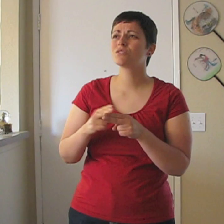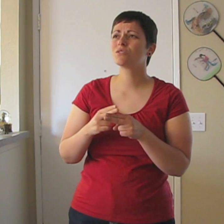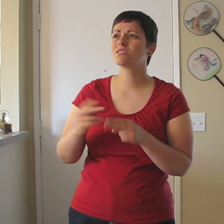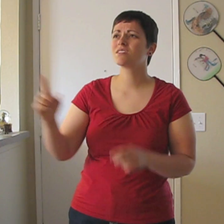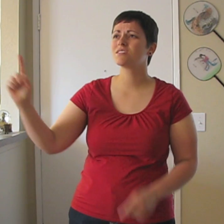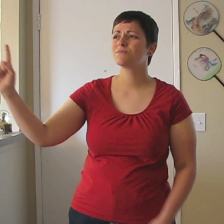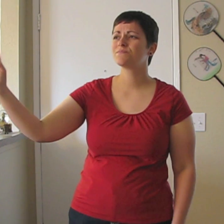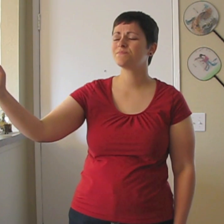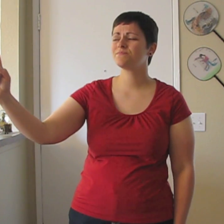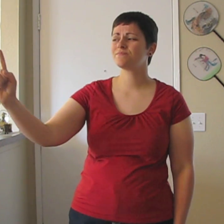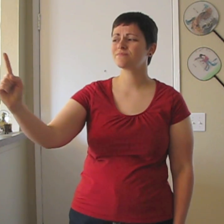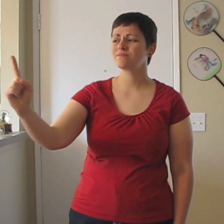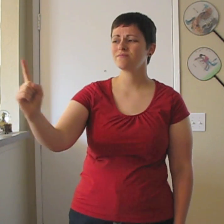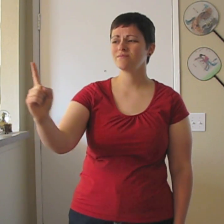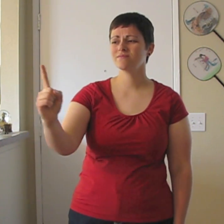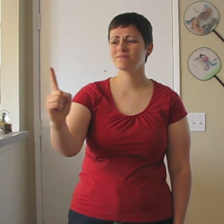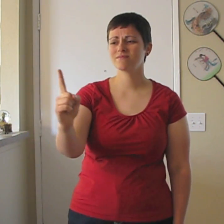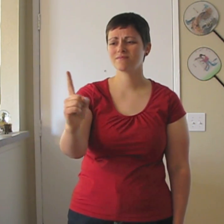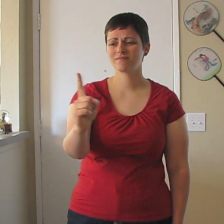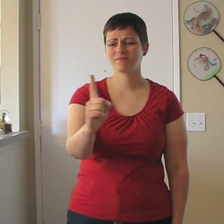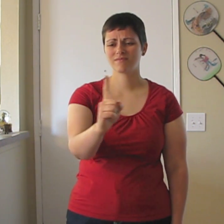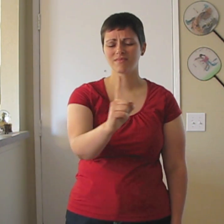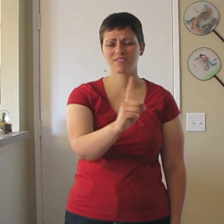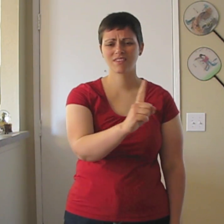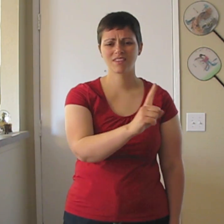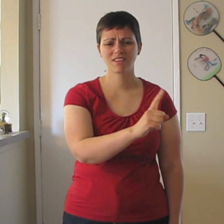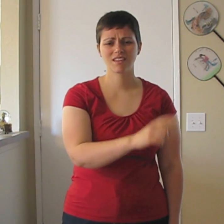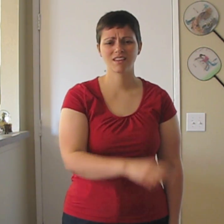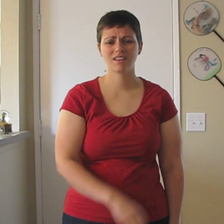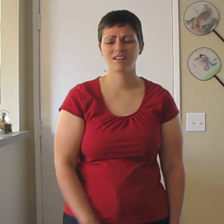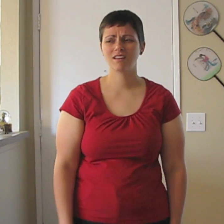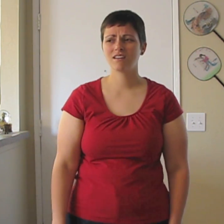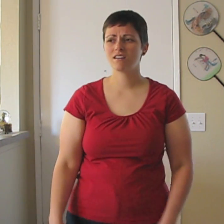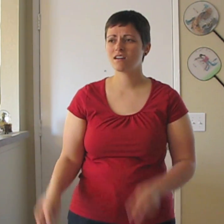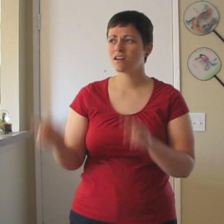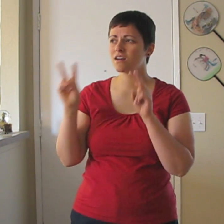here where soon they would pass by?